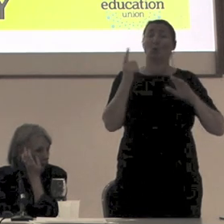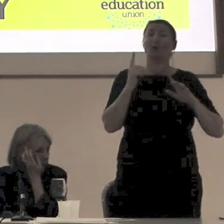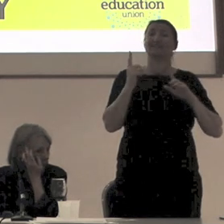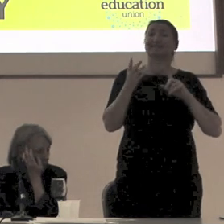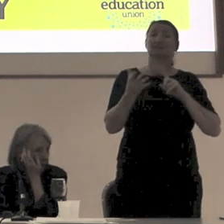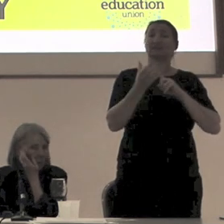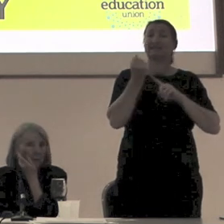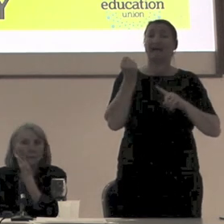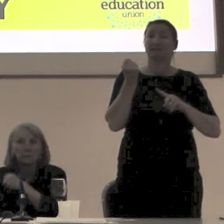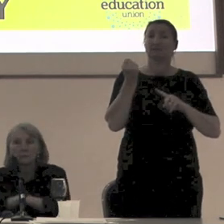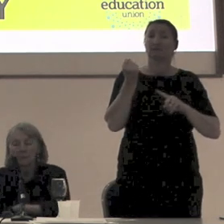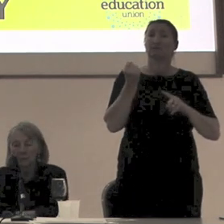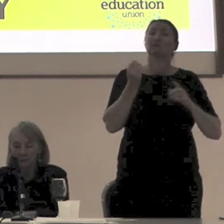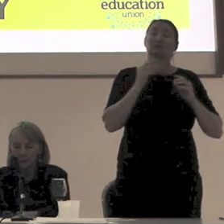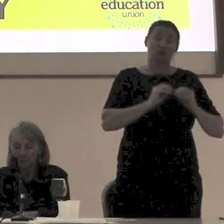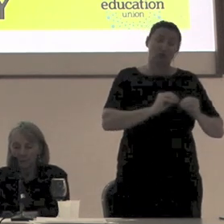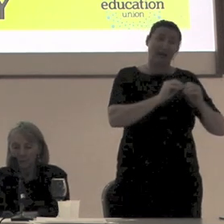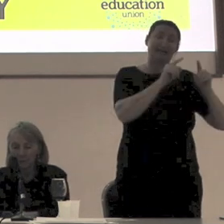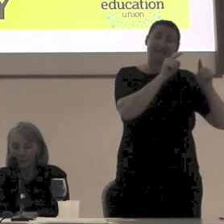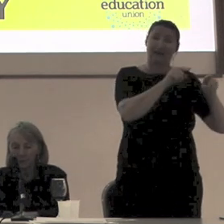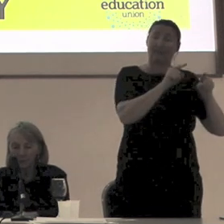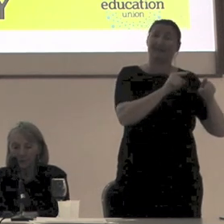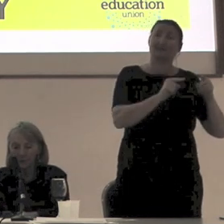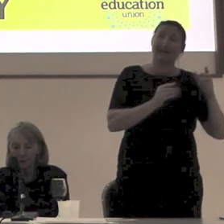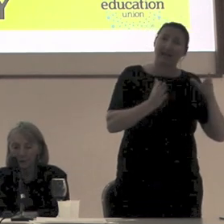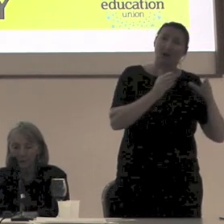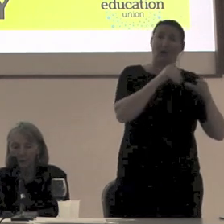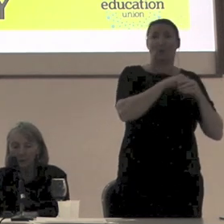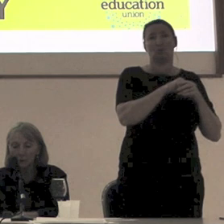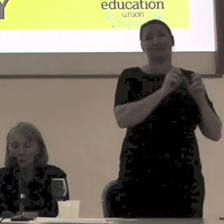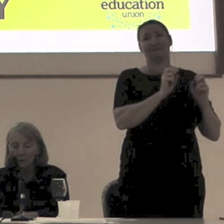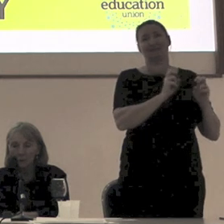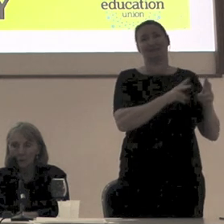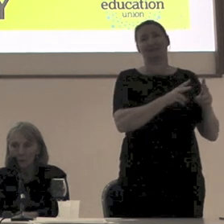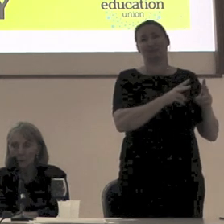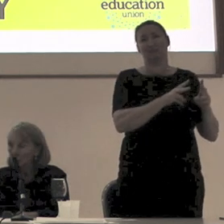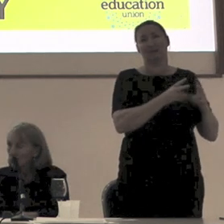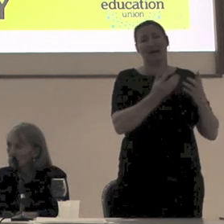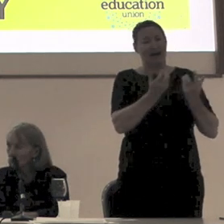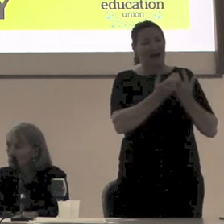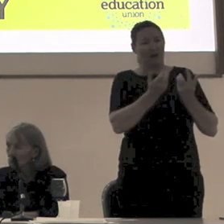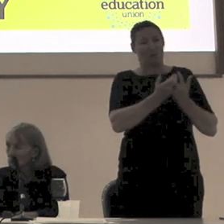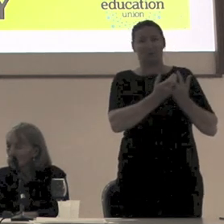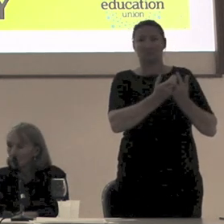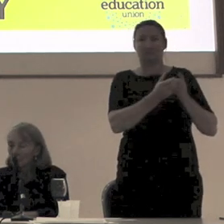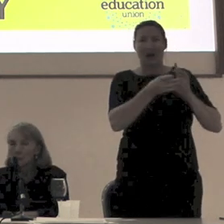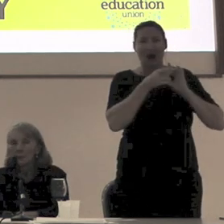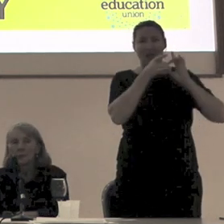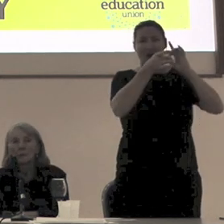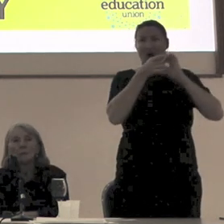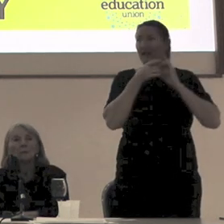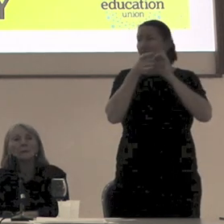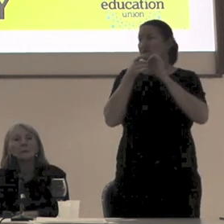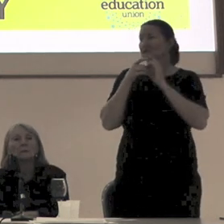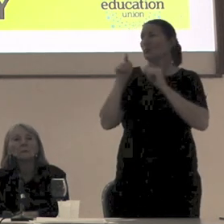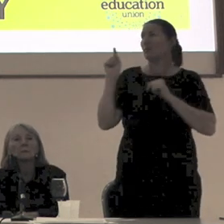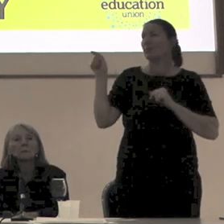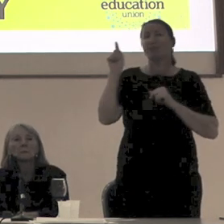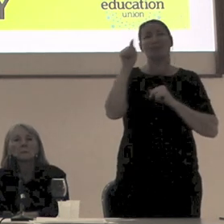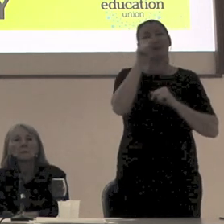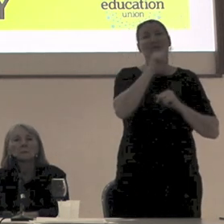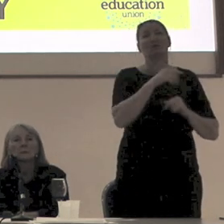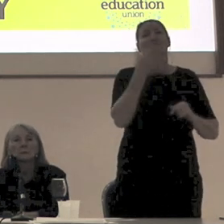more inclusive system, which will only be achieved through building alliances across the sector between